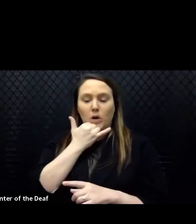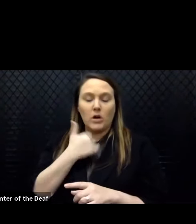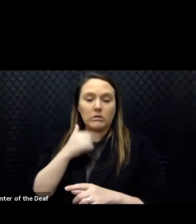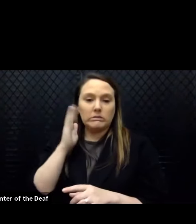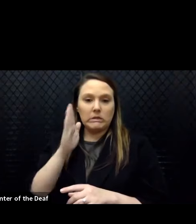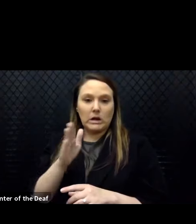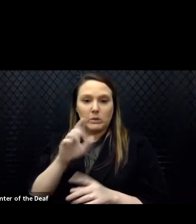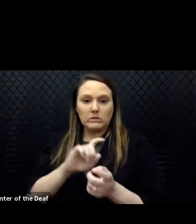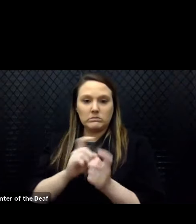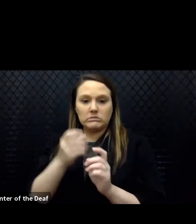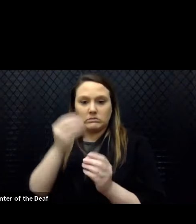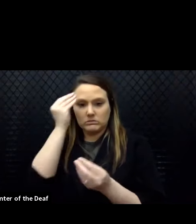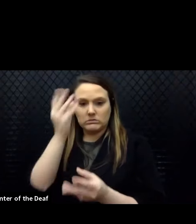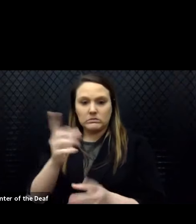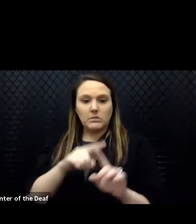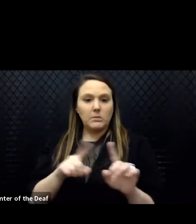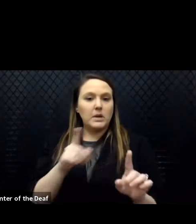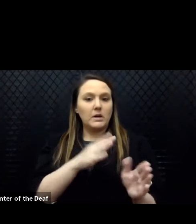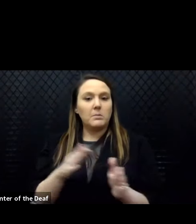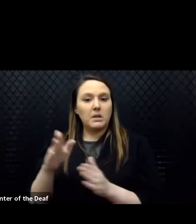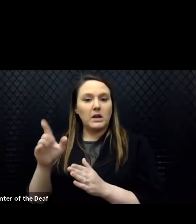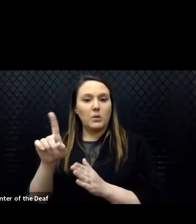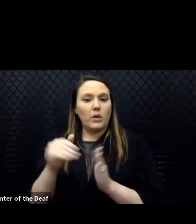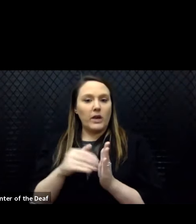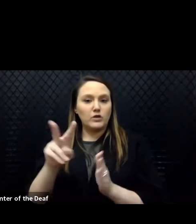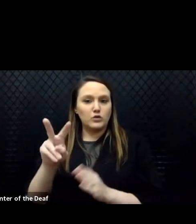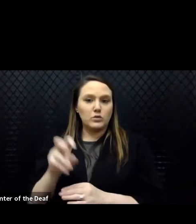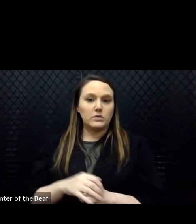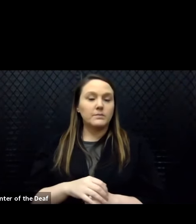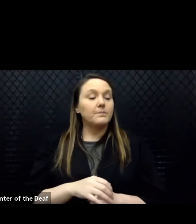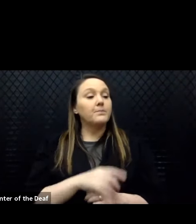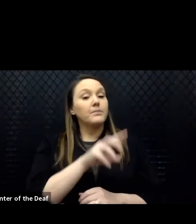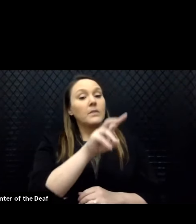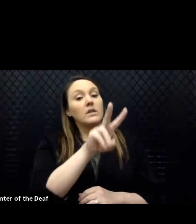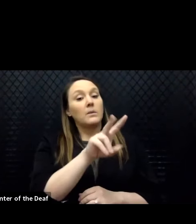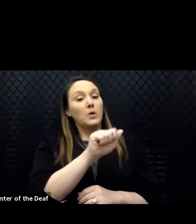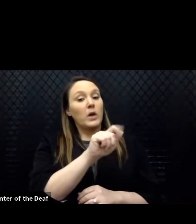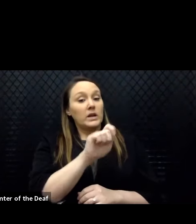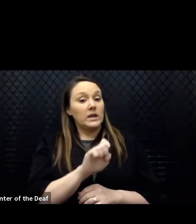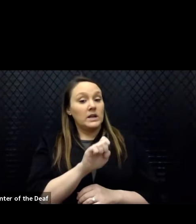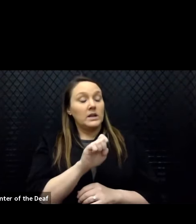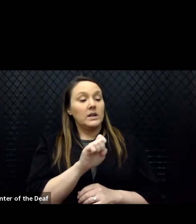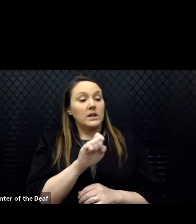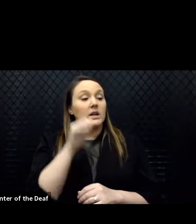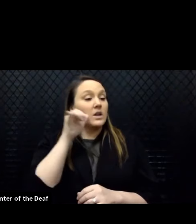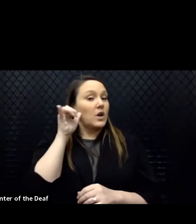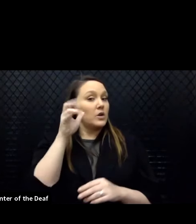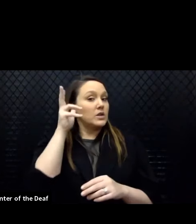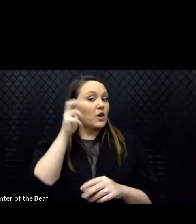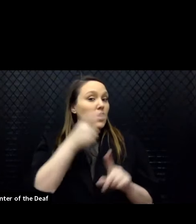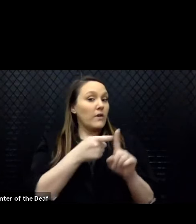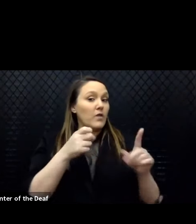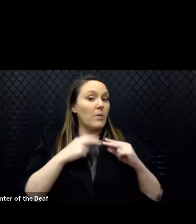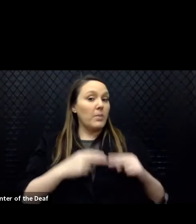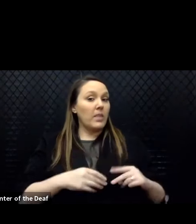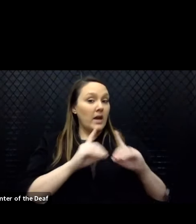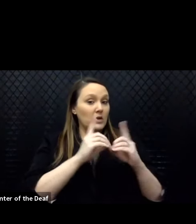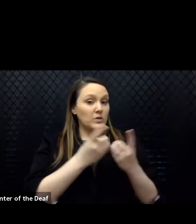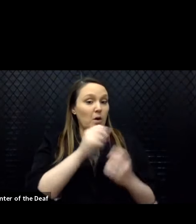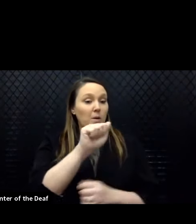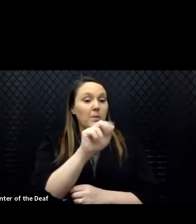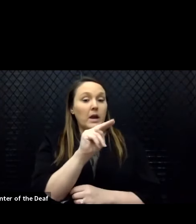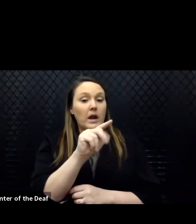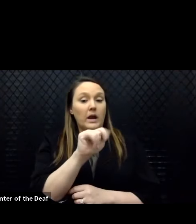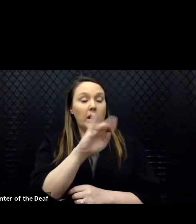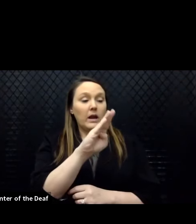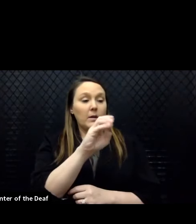that I believe we were planning with. From WATE, yesterday we heard from the health department that antibody tests aren't useful